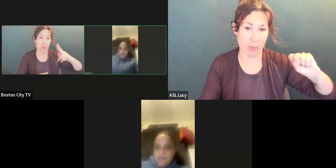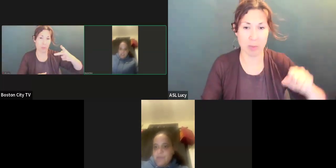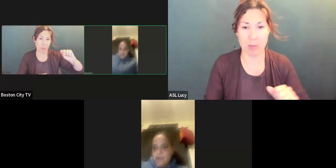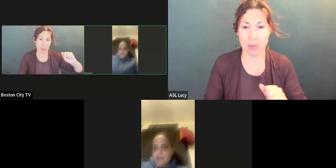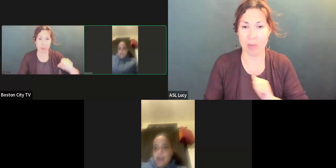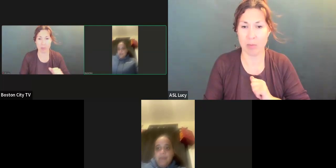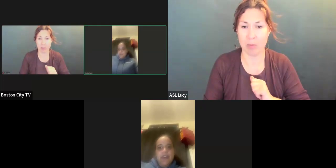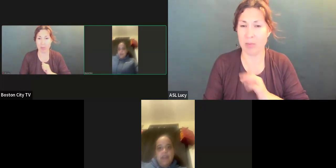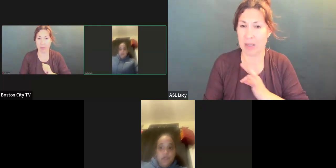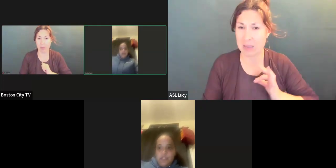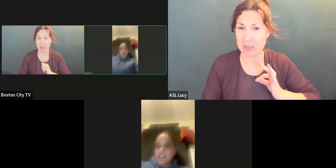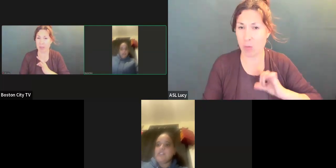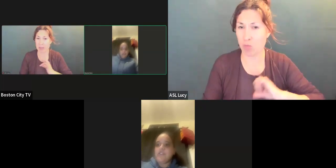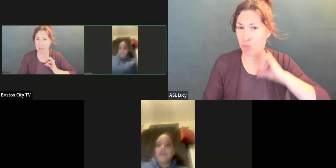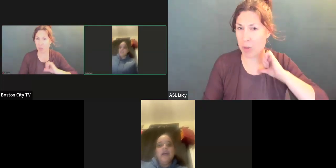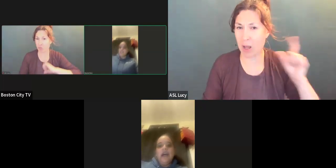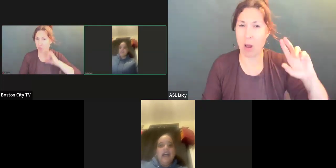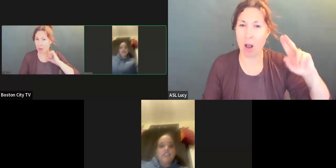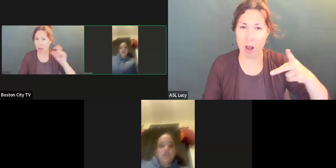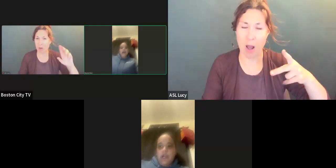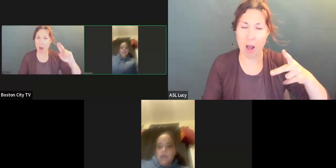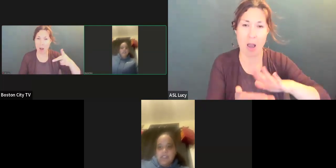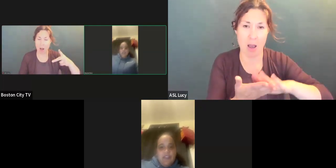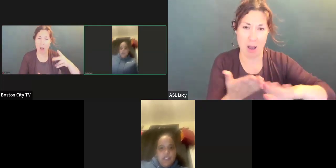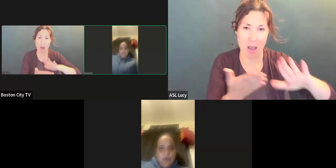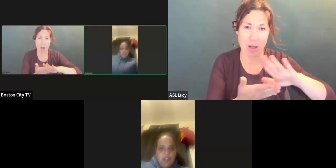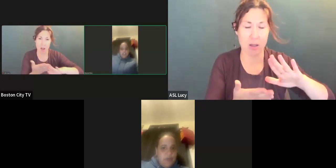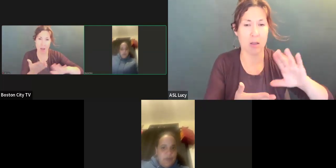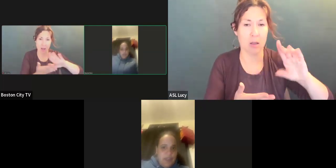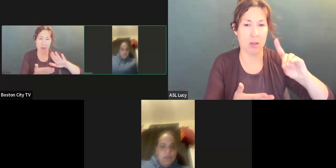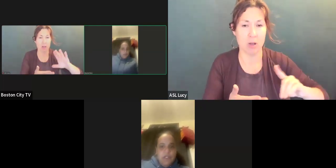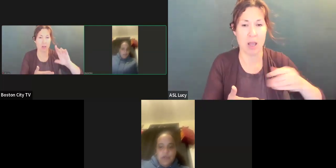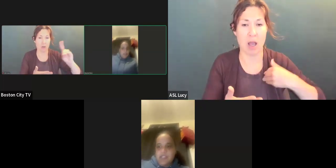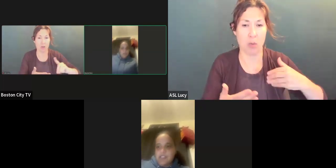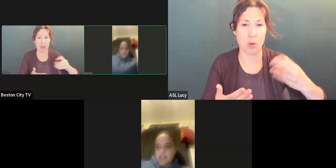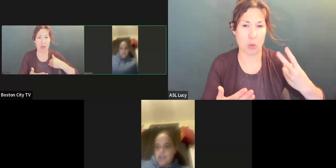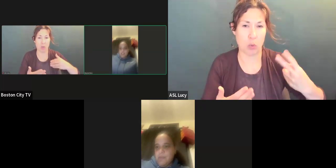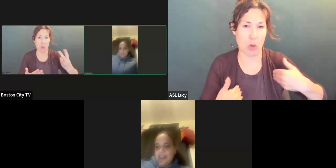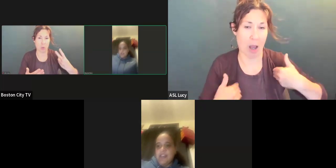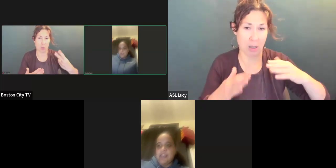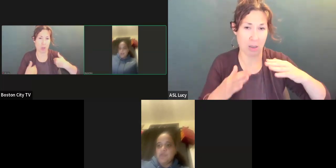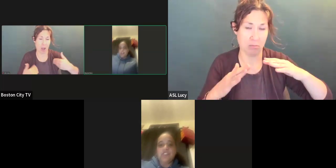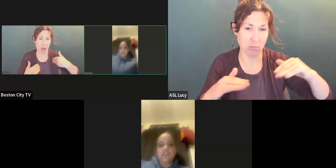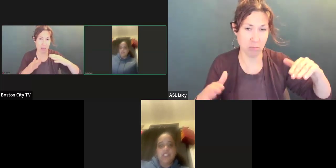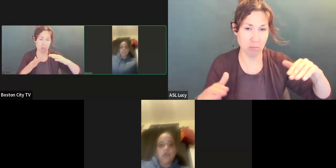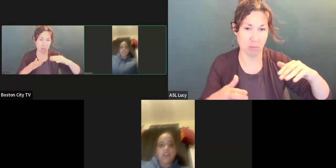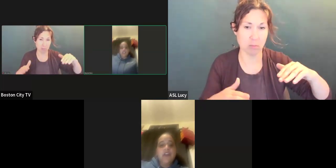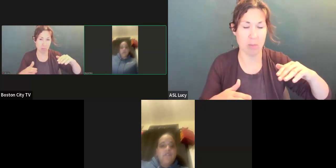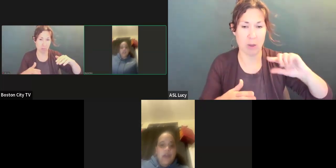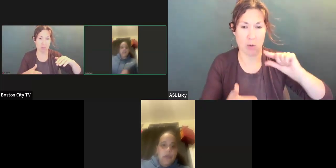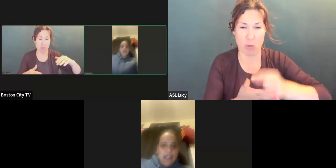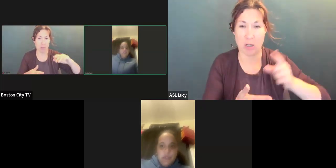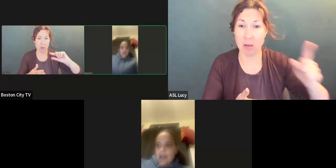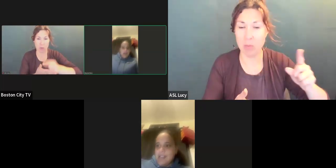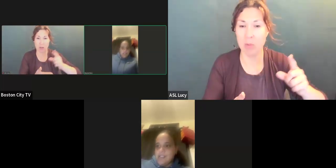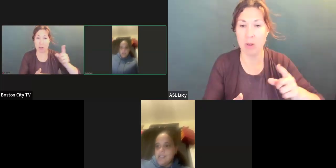staff member for Up Academy Dorchester. I had two young ones that graduated from Up Academy Dorchester. My youngest one just graduated